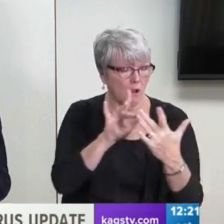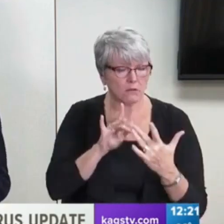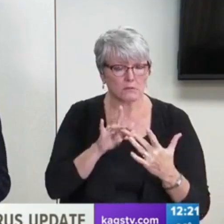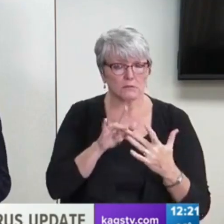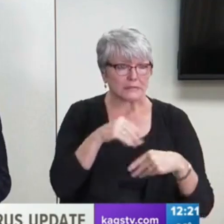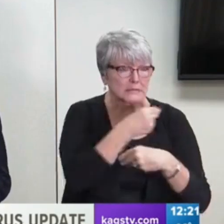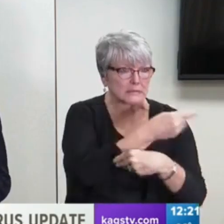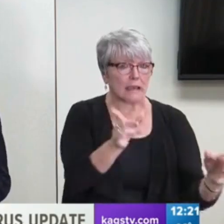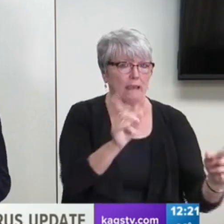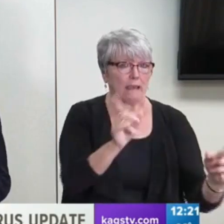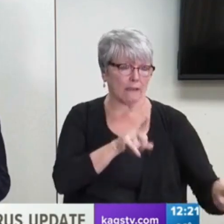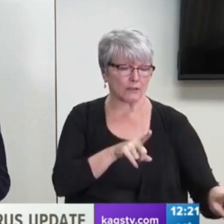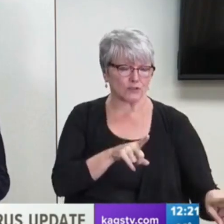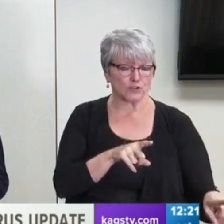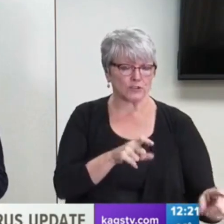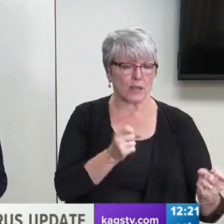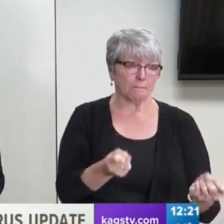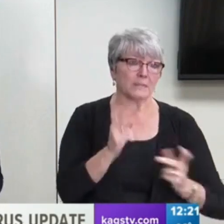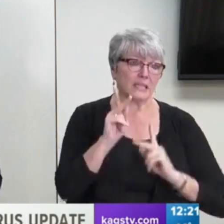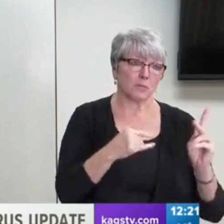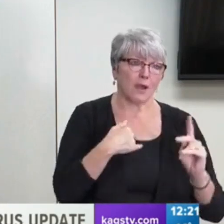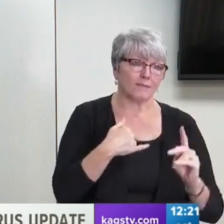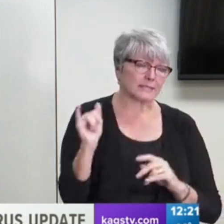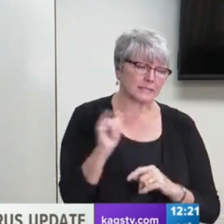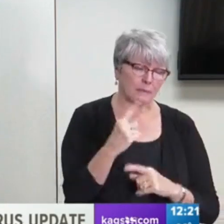you those questions, Kenny, that many have.